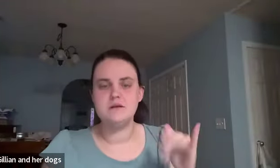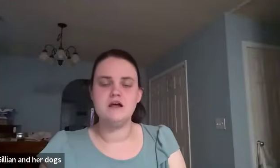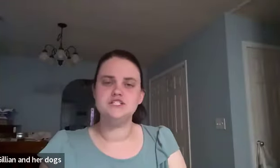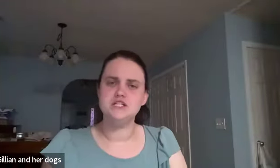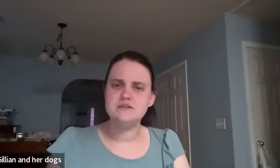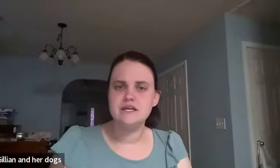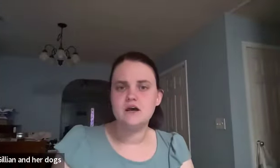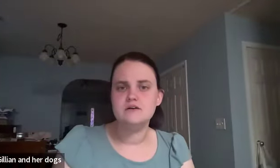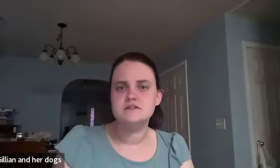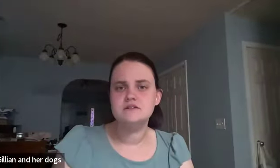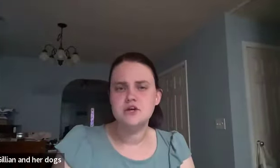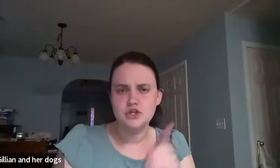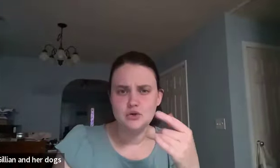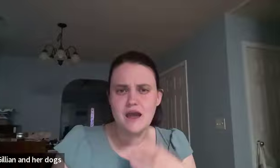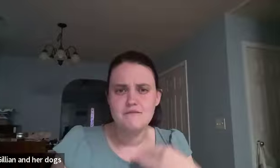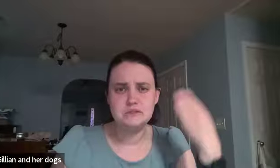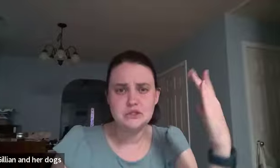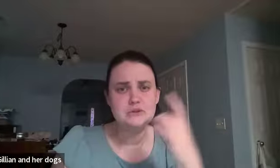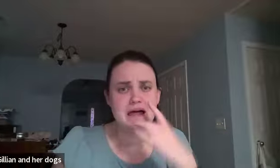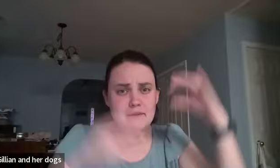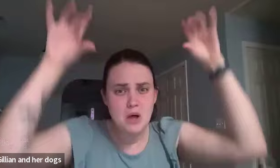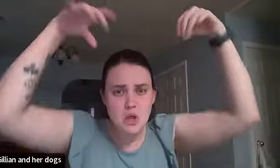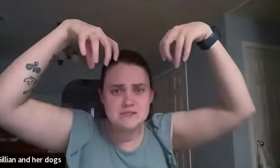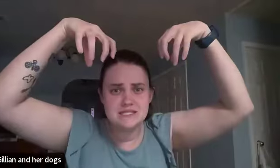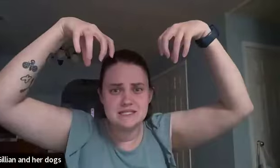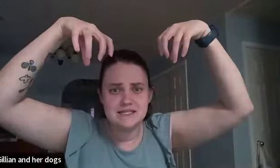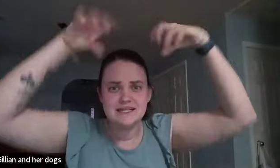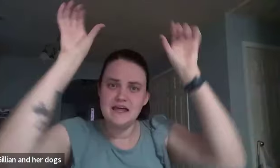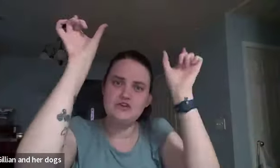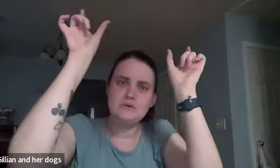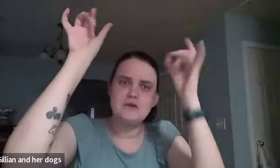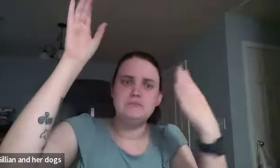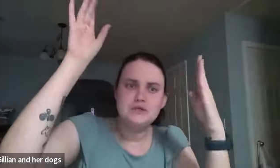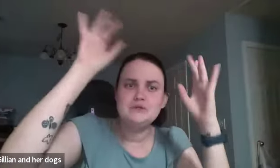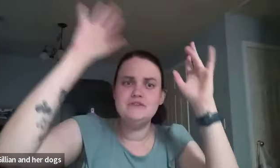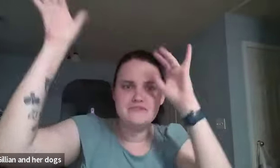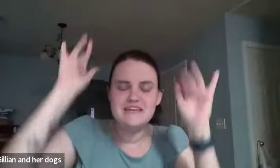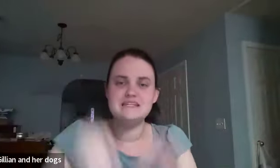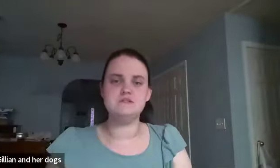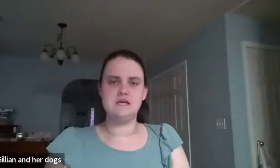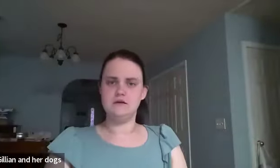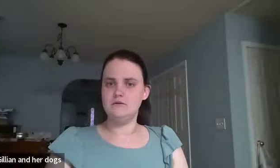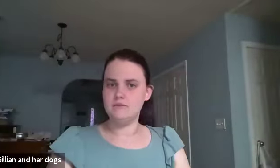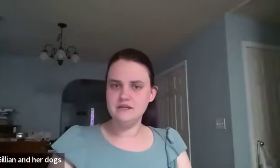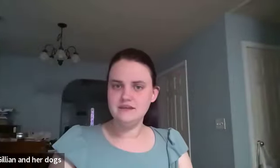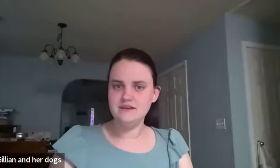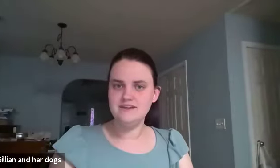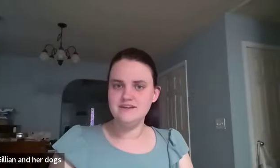blah, blah, blah. She looked at me and goes, "You have blue light bulbs? Like they're blue, they're this." And I was like, "What?"